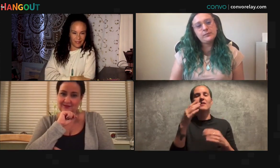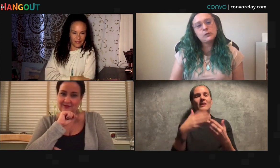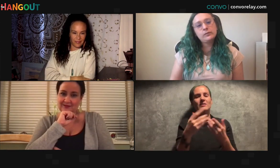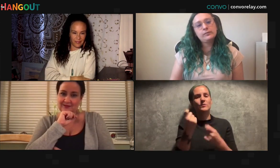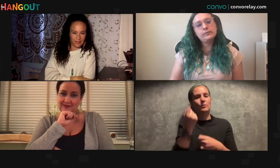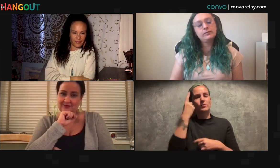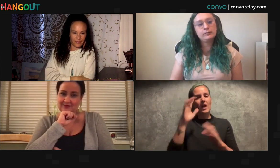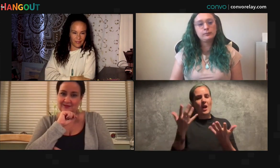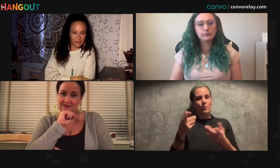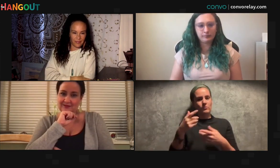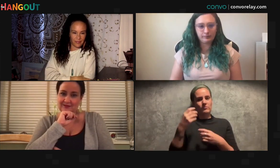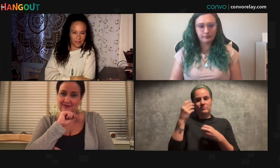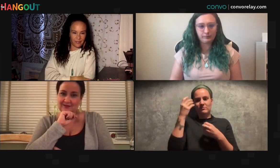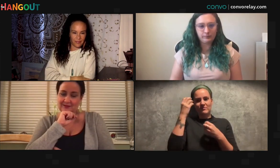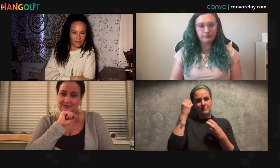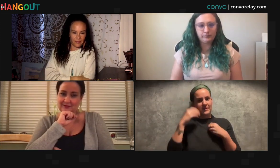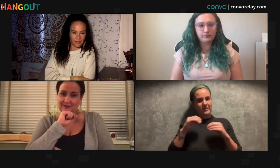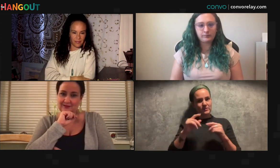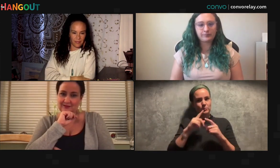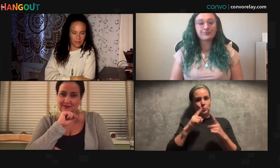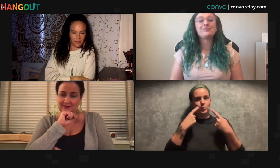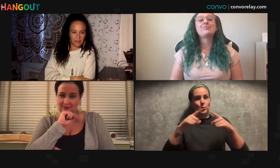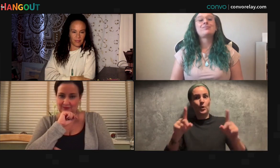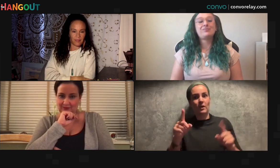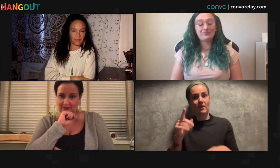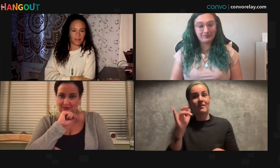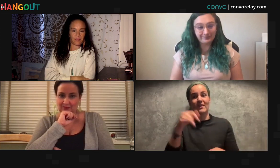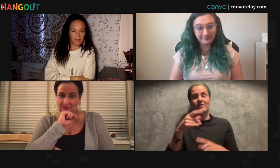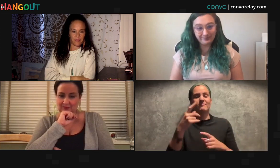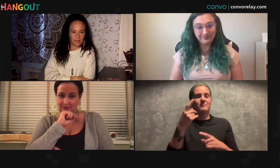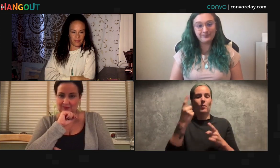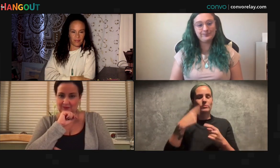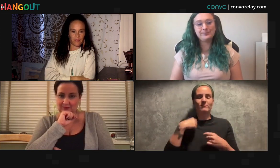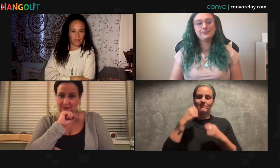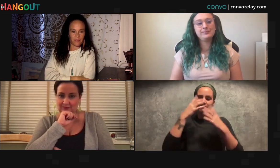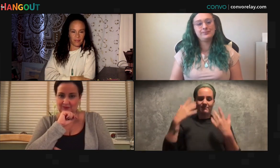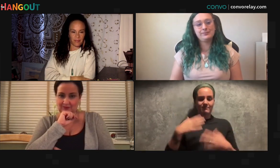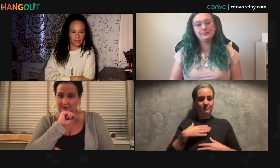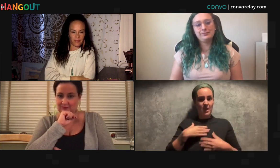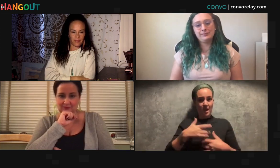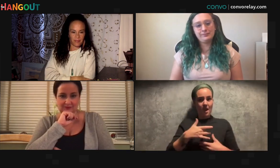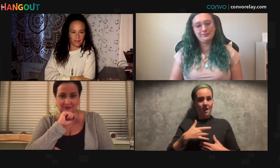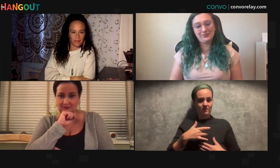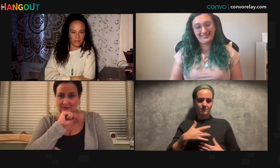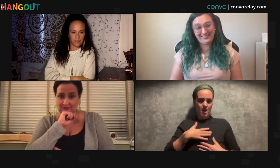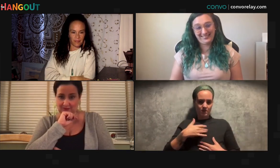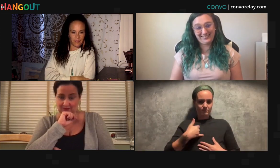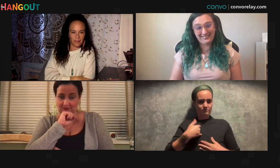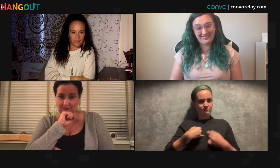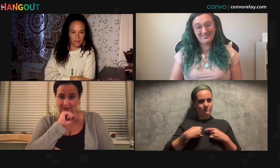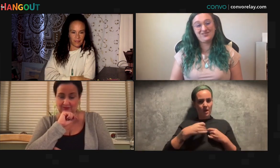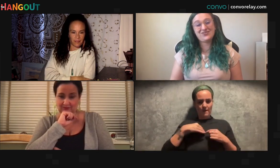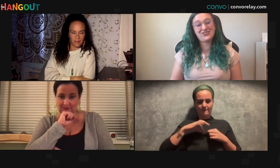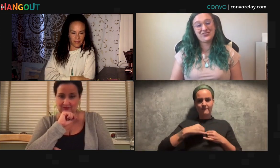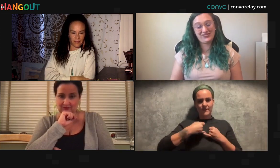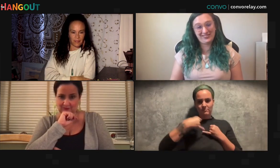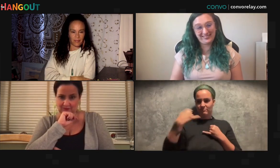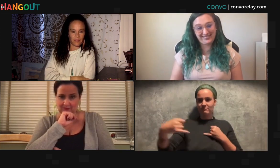This is Belinda. I always say in spirituality, it's always easy to understand how manifestation works. And my heart is